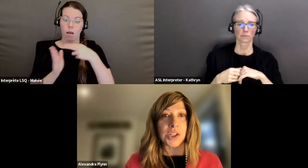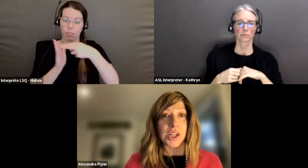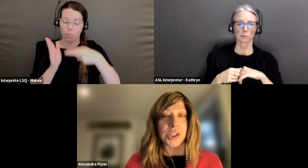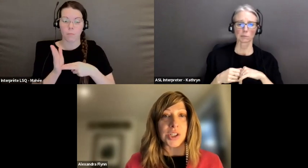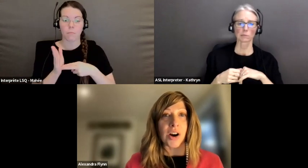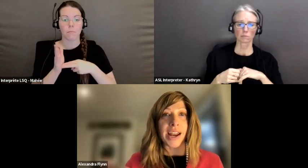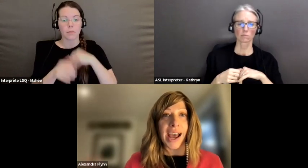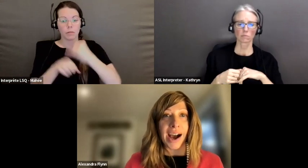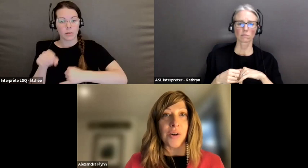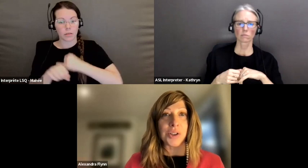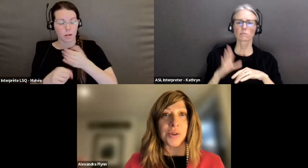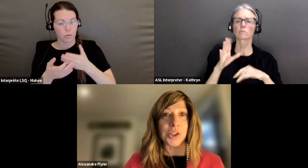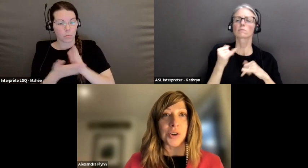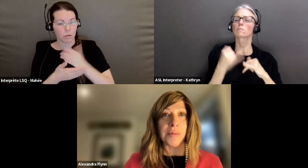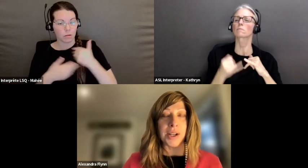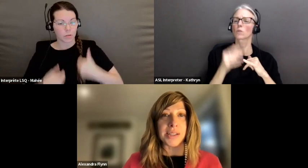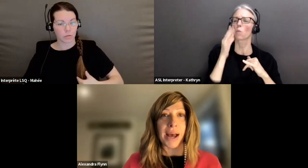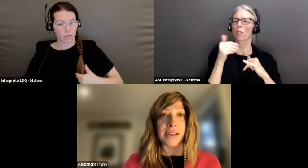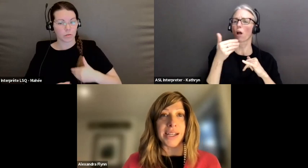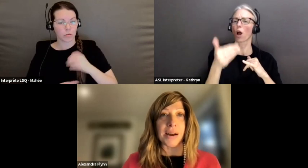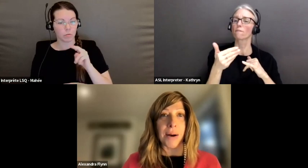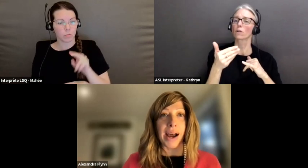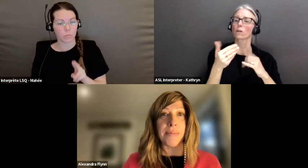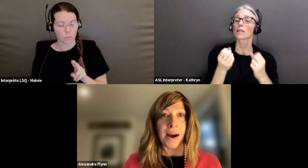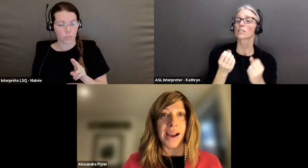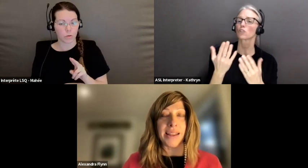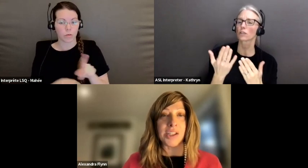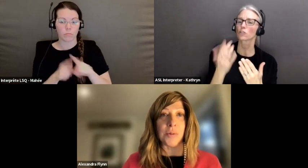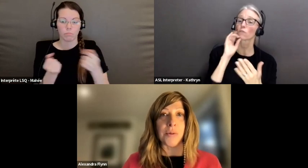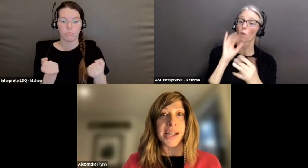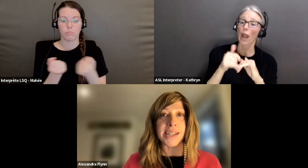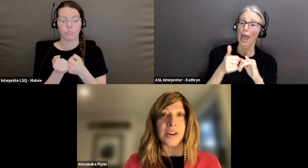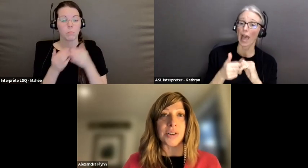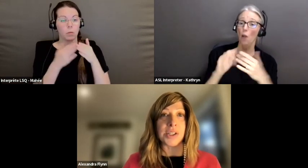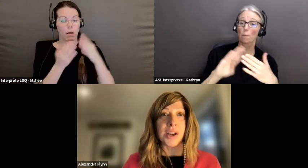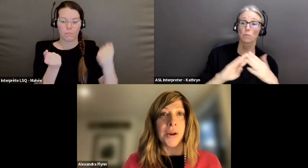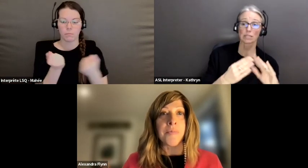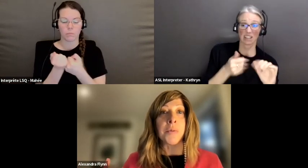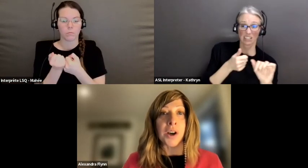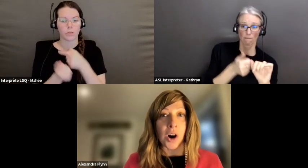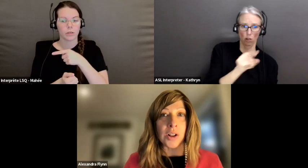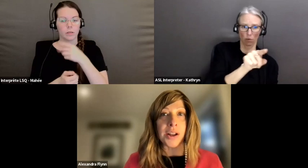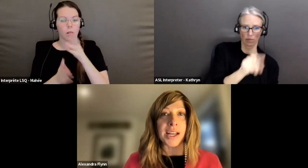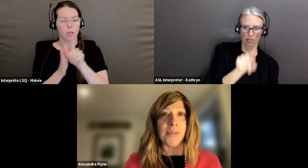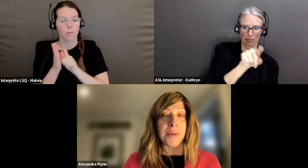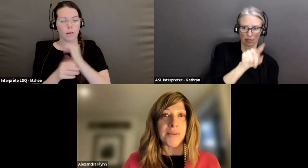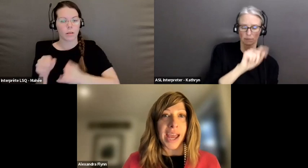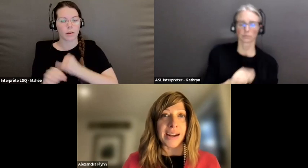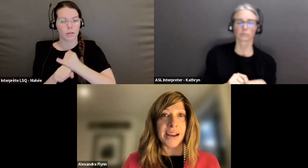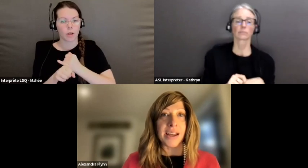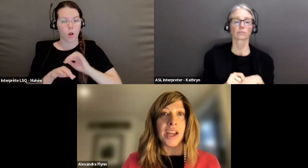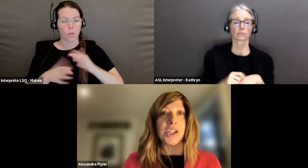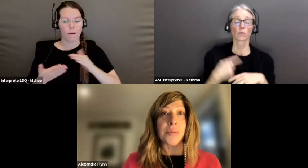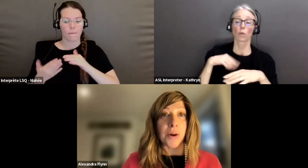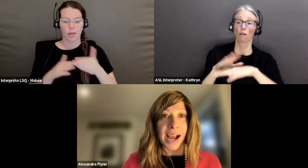some suggestions on how to ensure that municipalities abide by these human rights standards, we call on the Government of